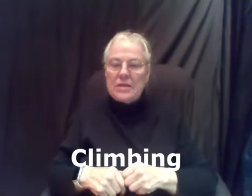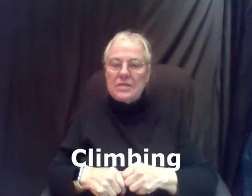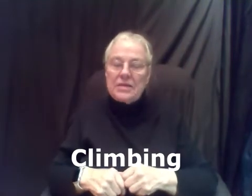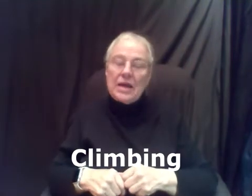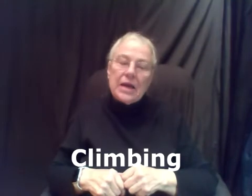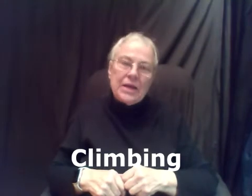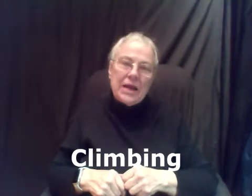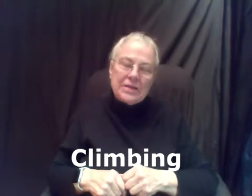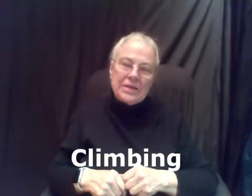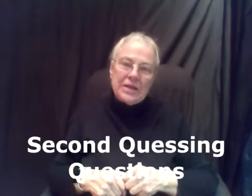Second guessing.